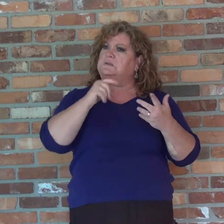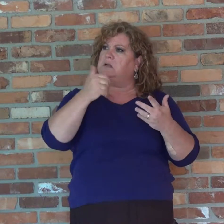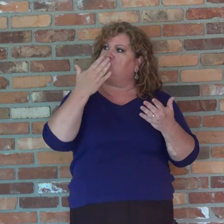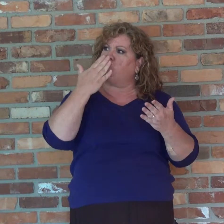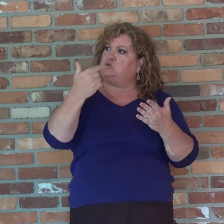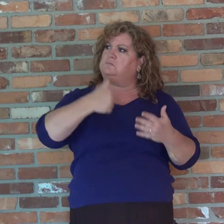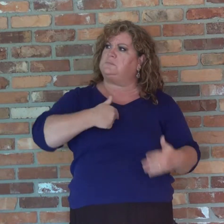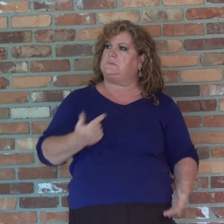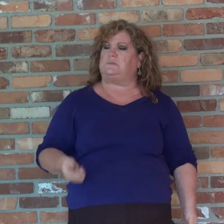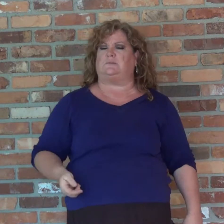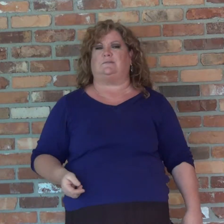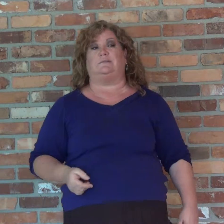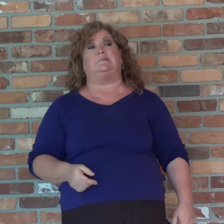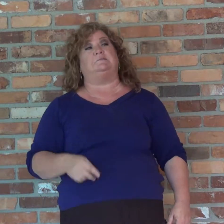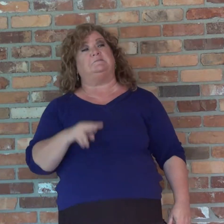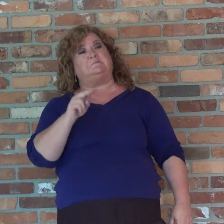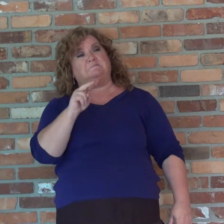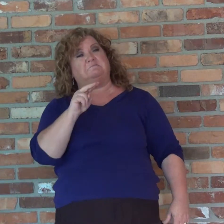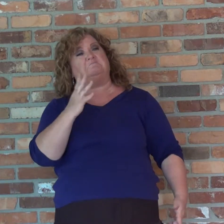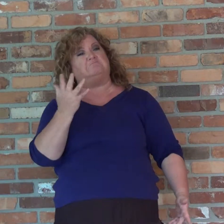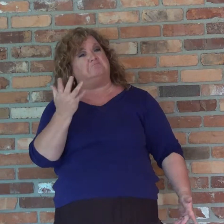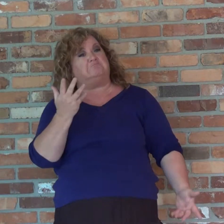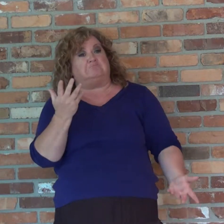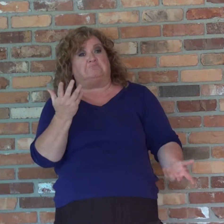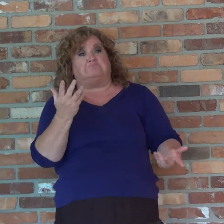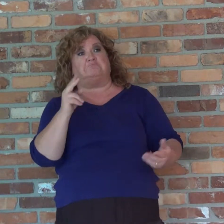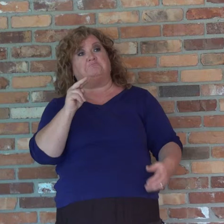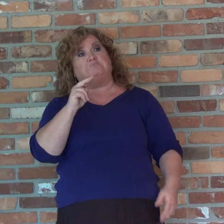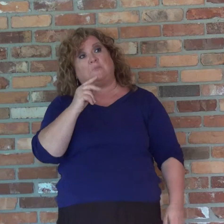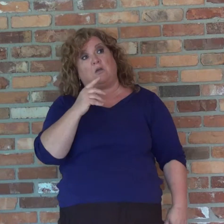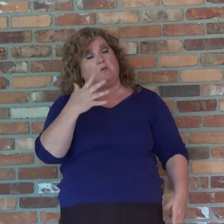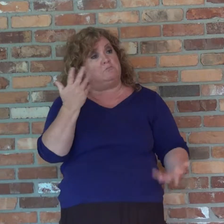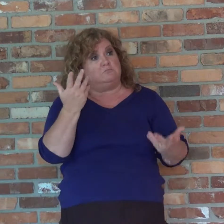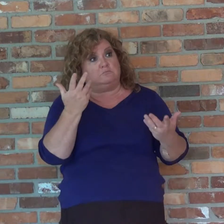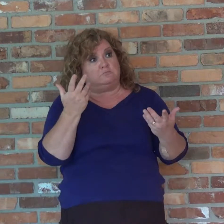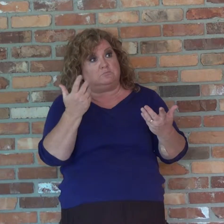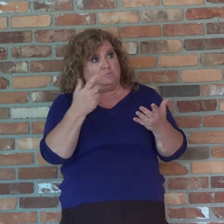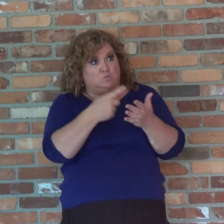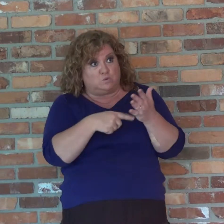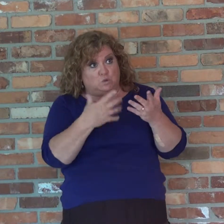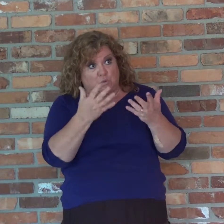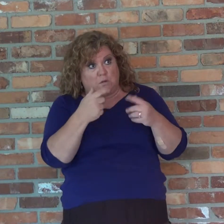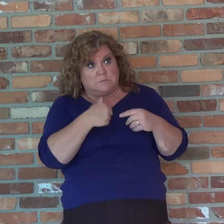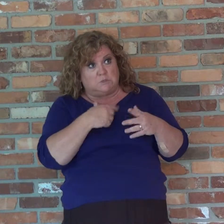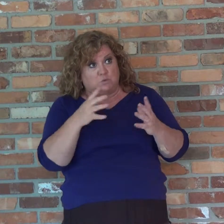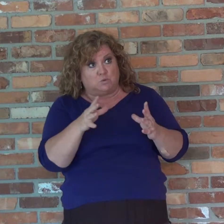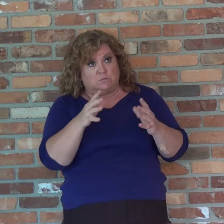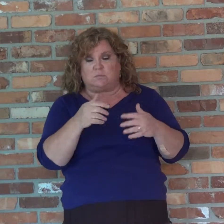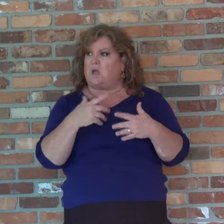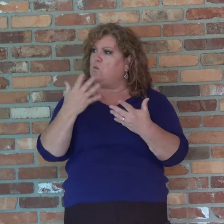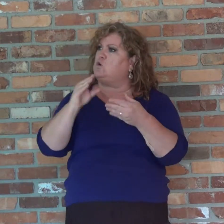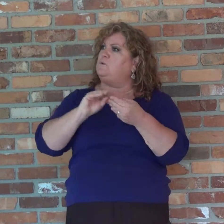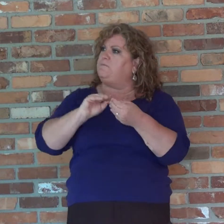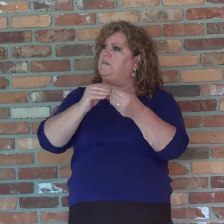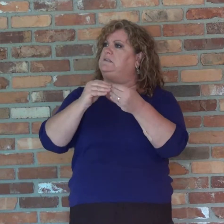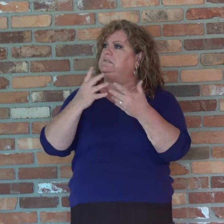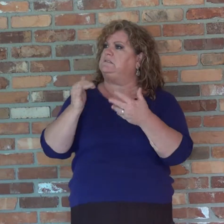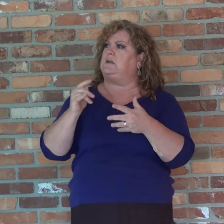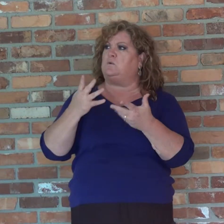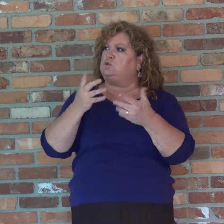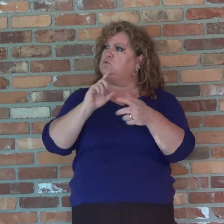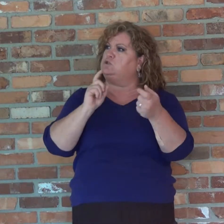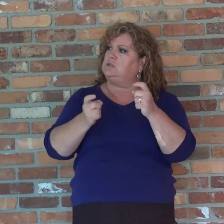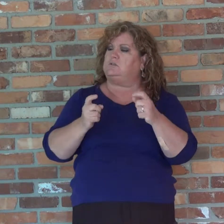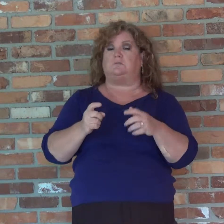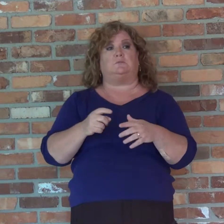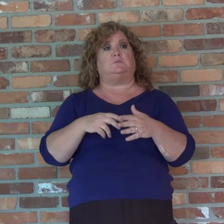performance. I got him just where I want him. Because I just lean into him and say, so what would you like me to do? I want you to tell him. I want you to fix. I want you